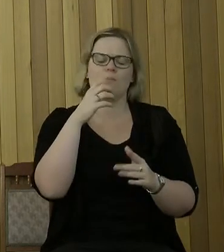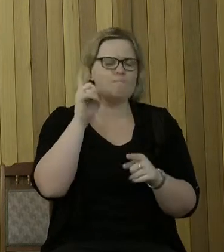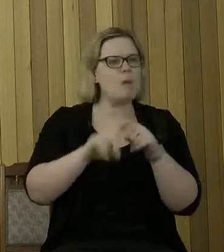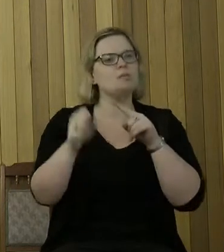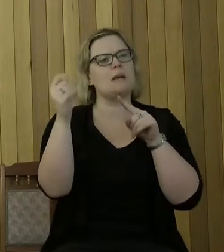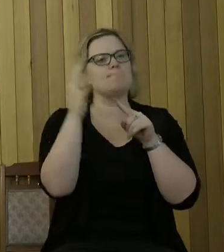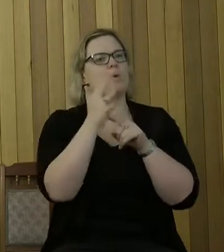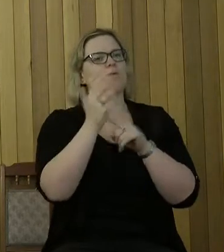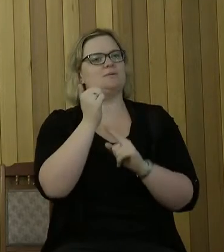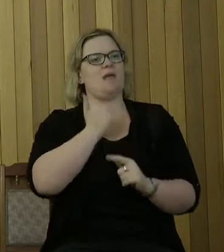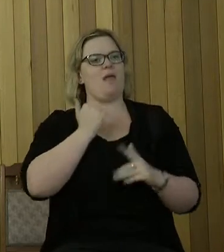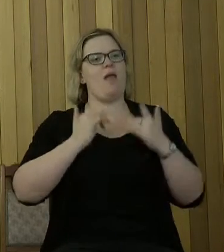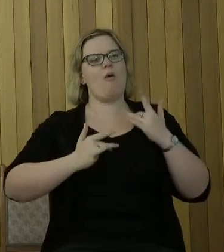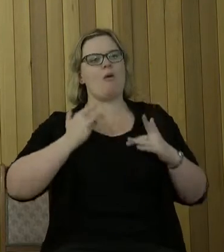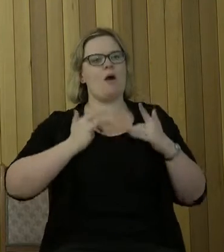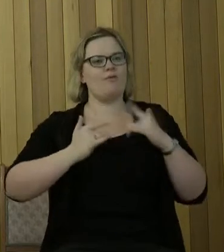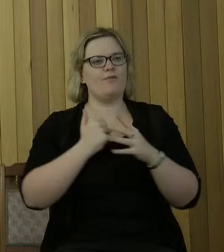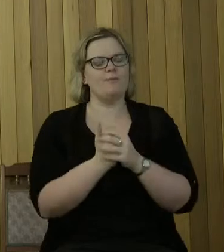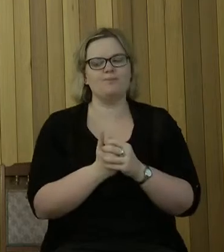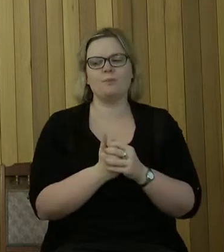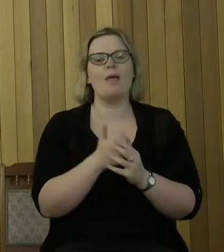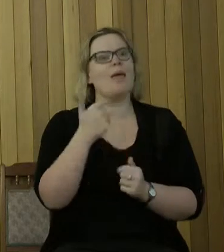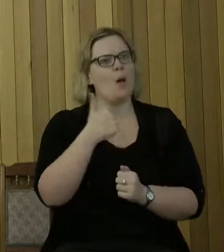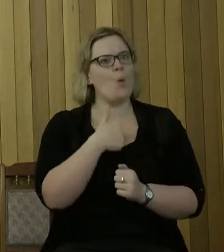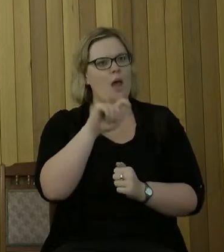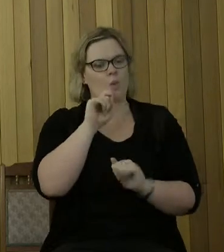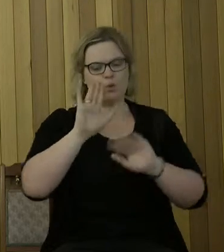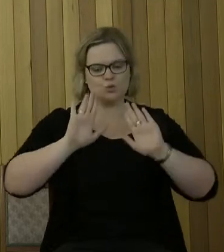our life. And that we may